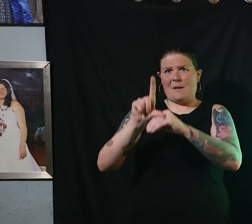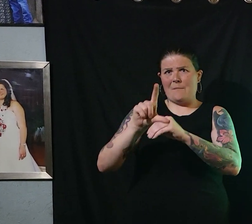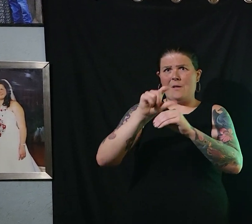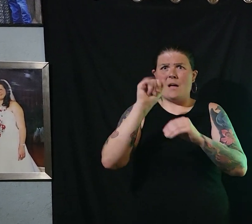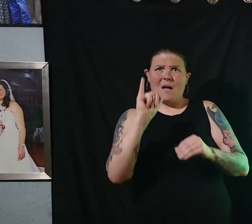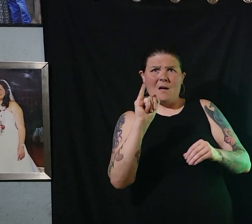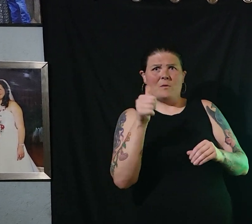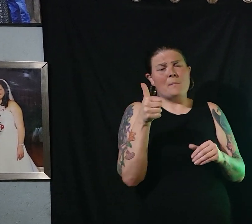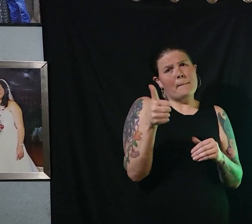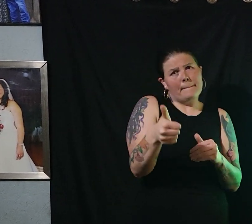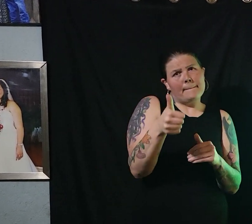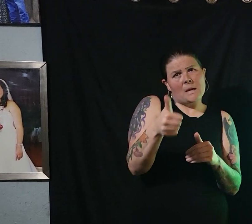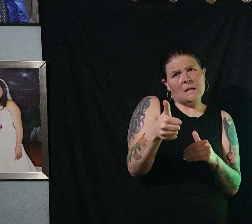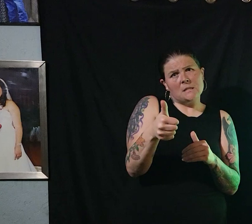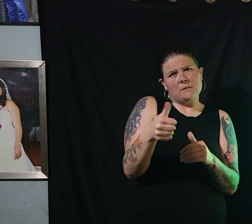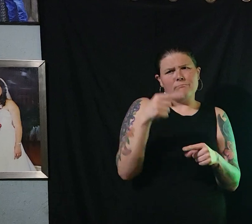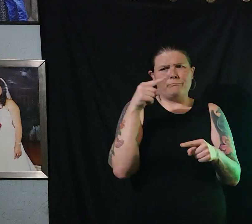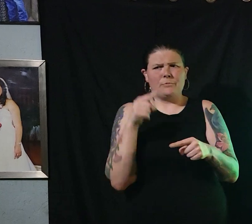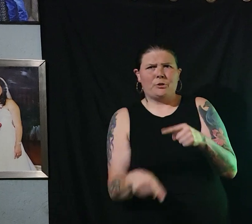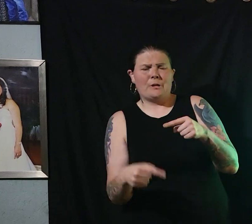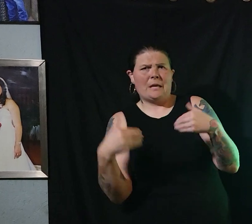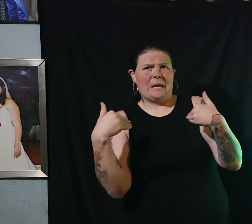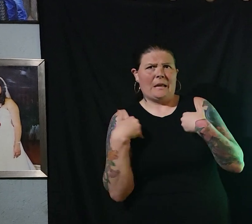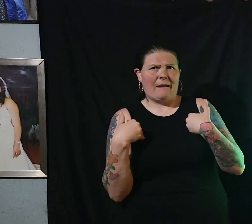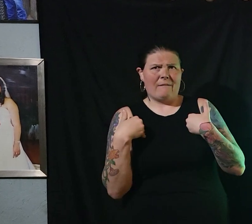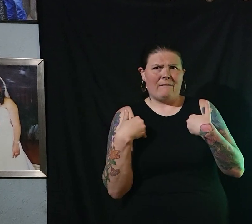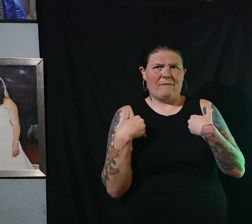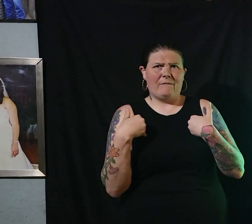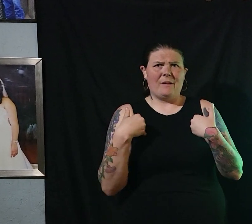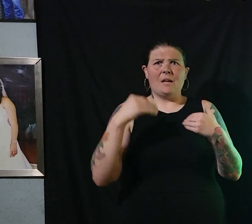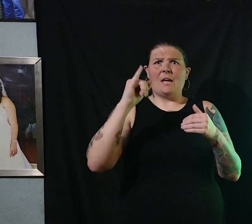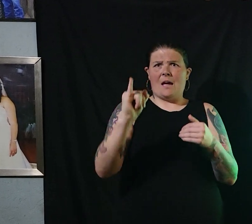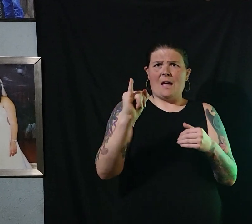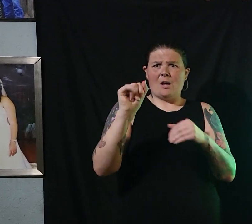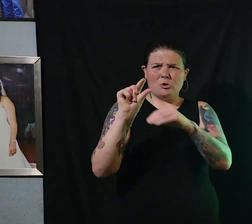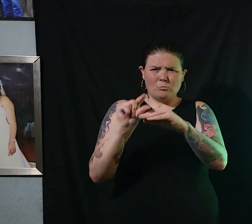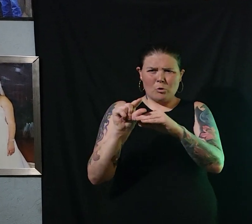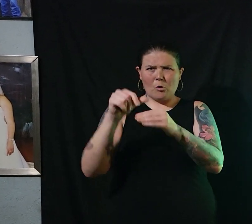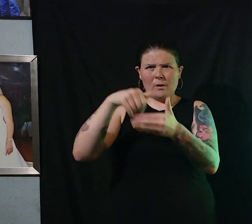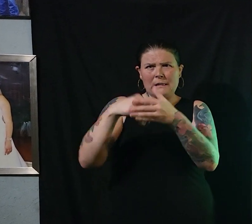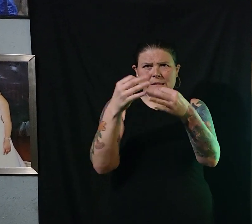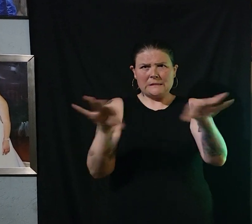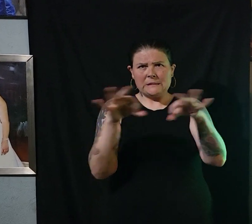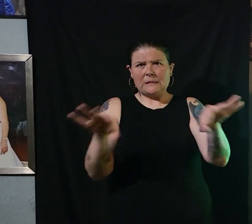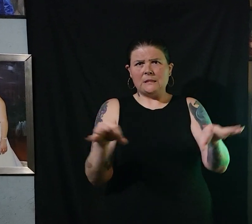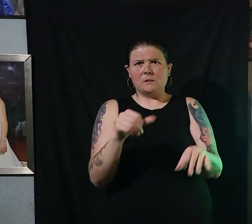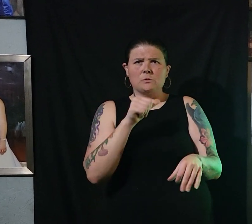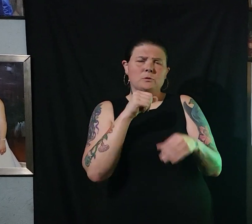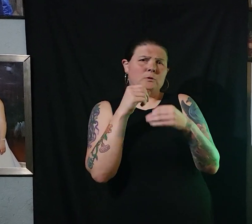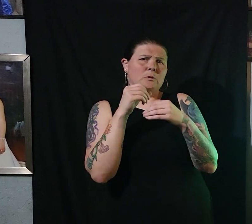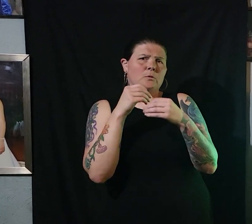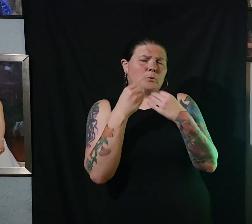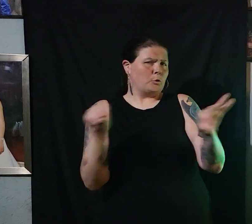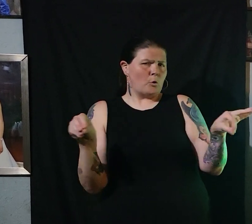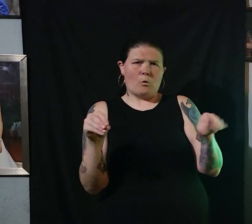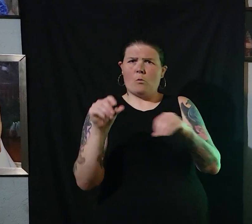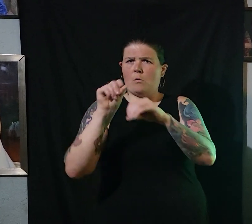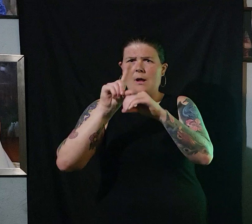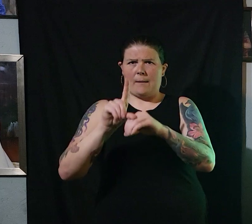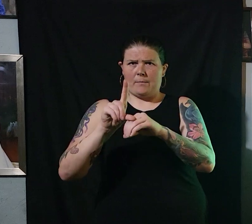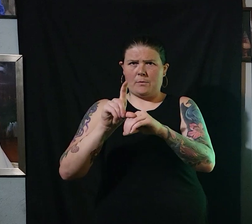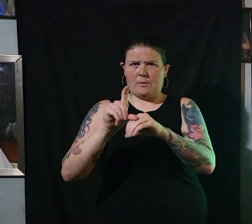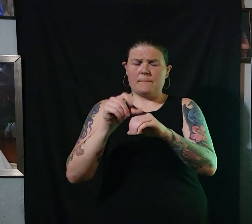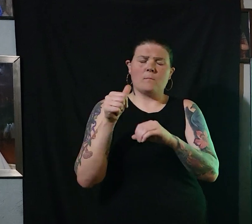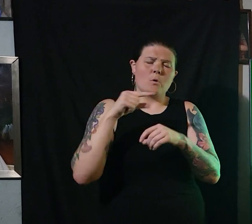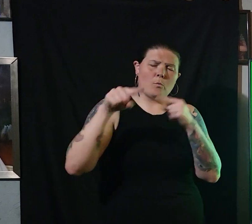capitalizing I, because you can't ever have an I in a sentence without capitalizing it when it's